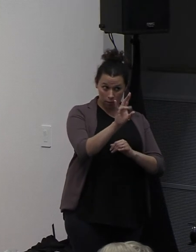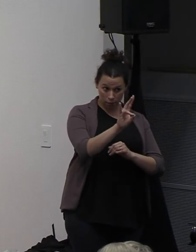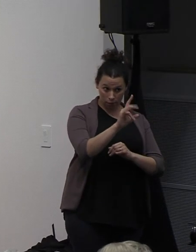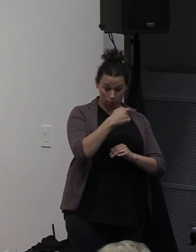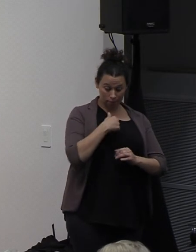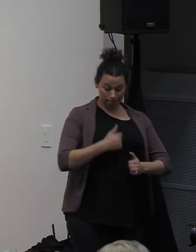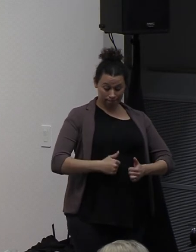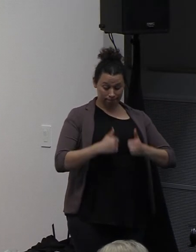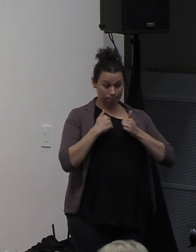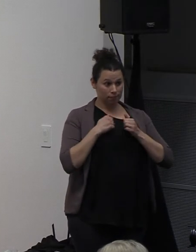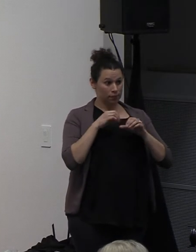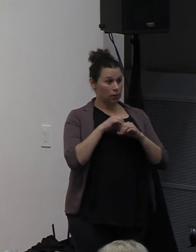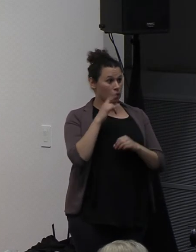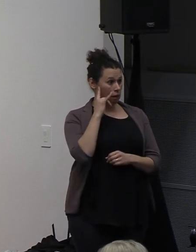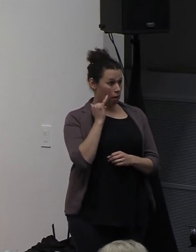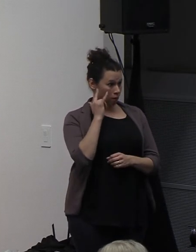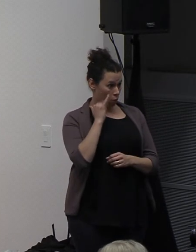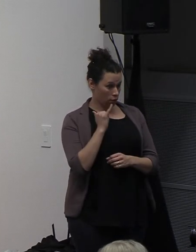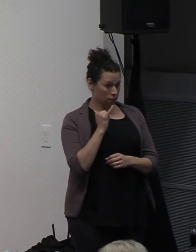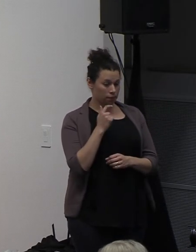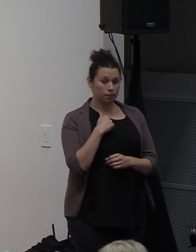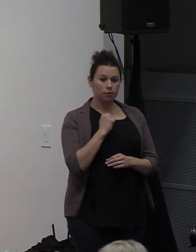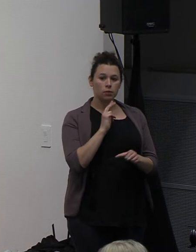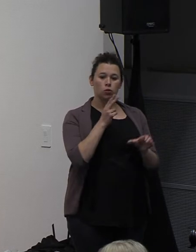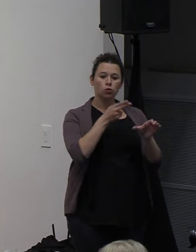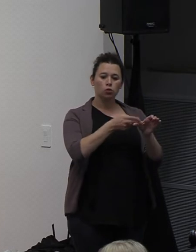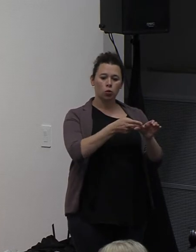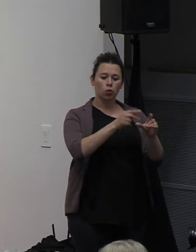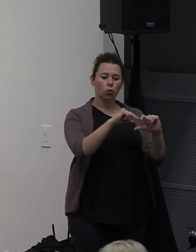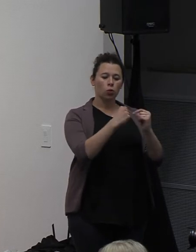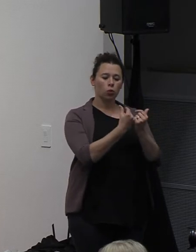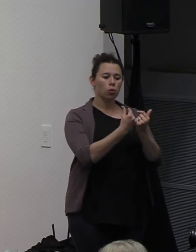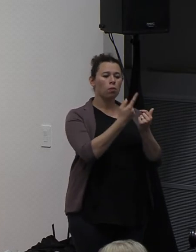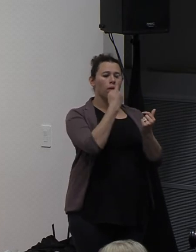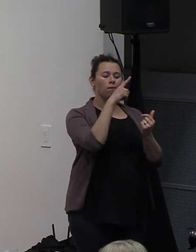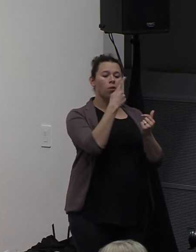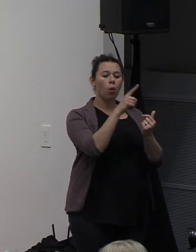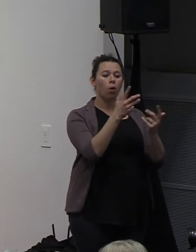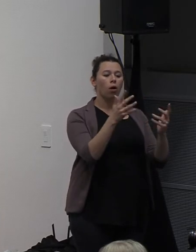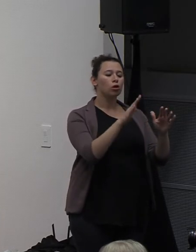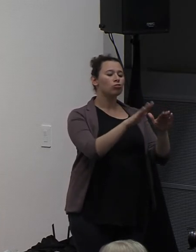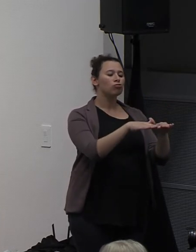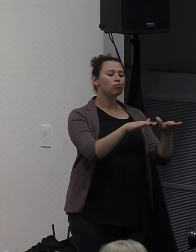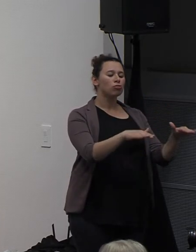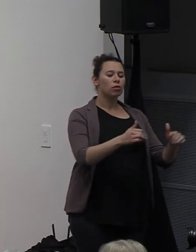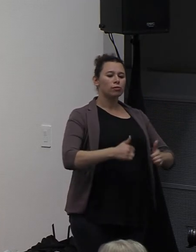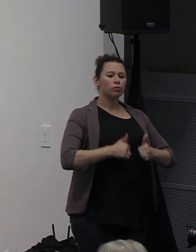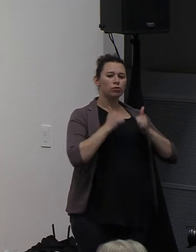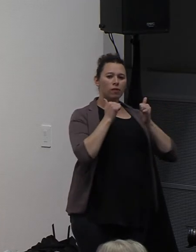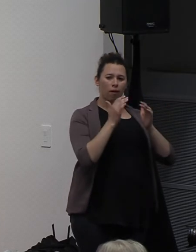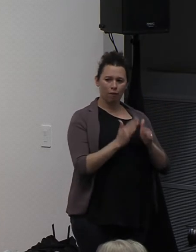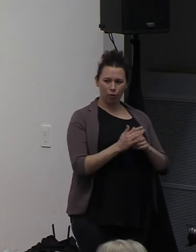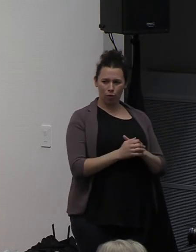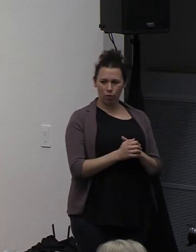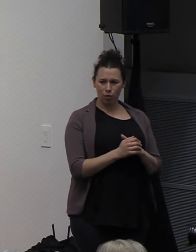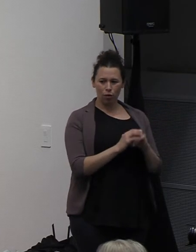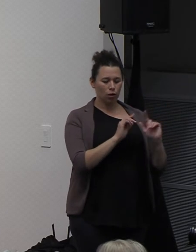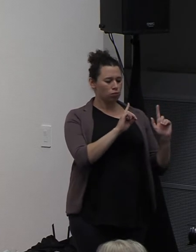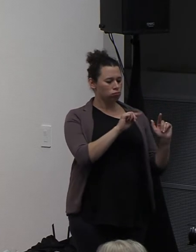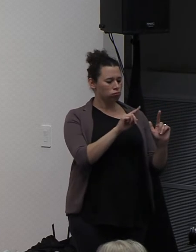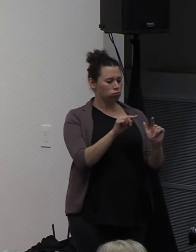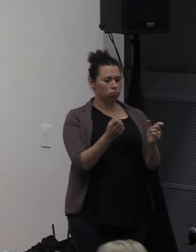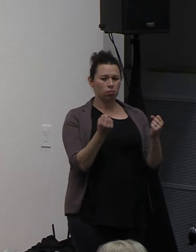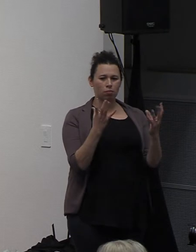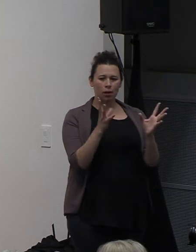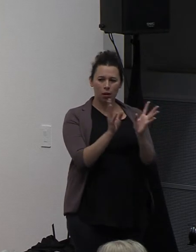in California, I joined a child survivor group and went to many conferences. I